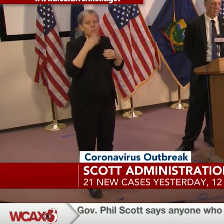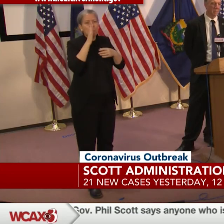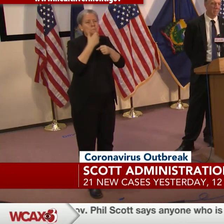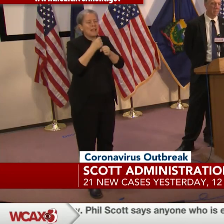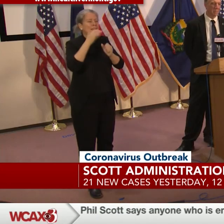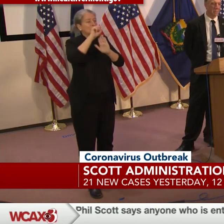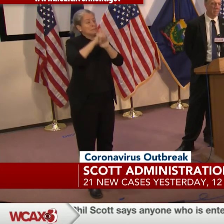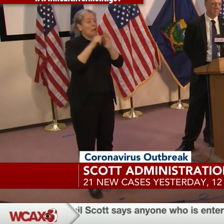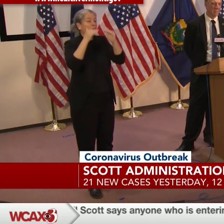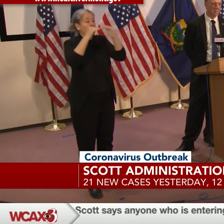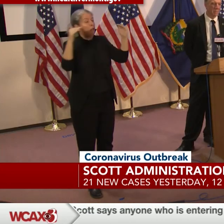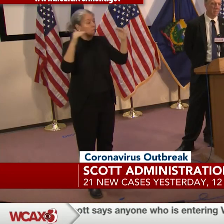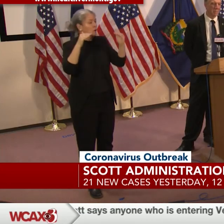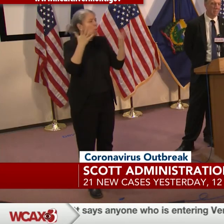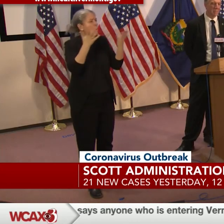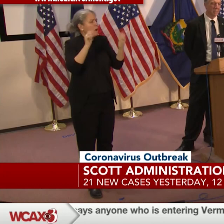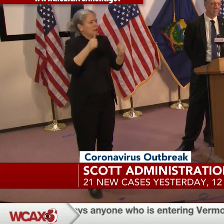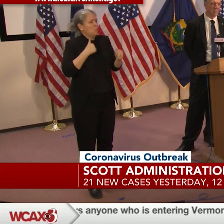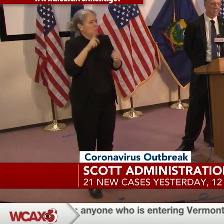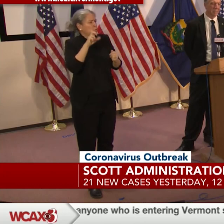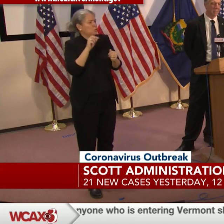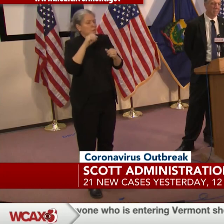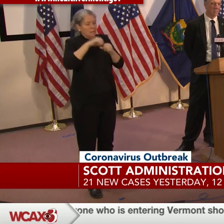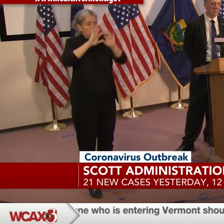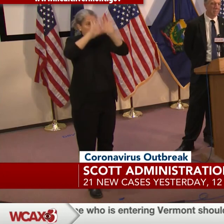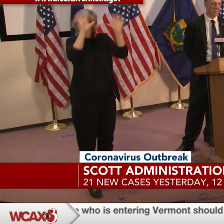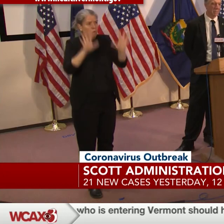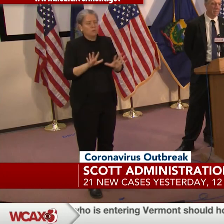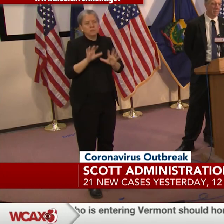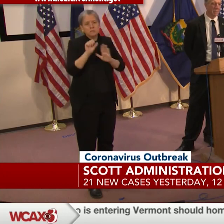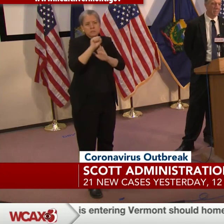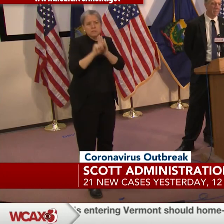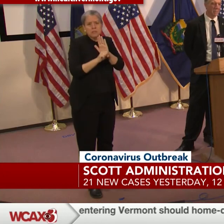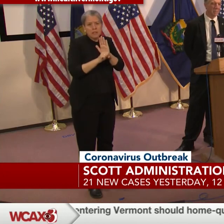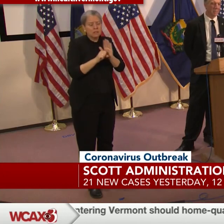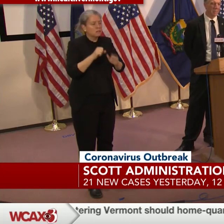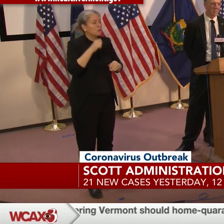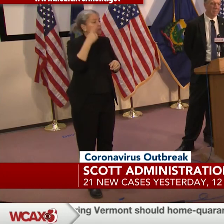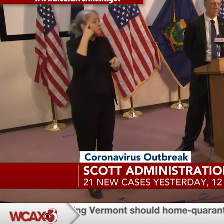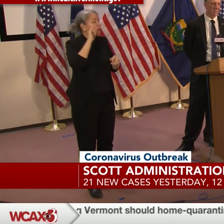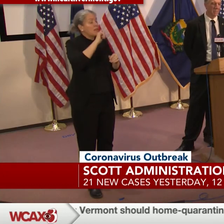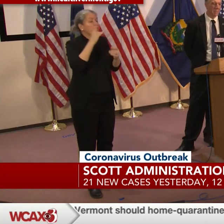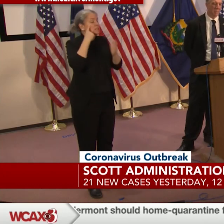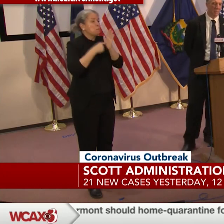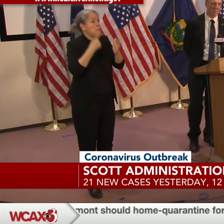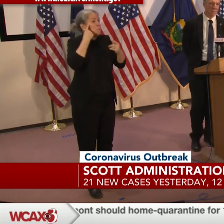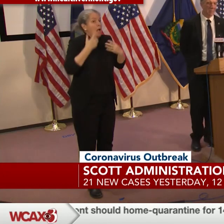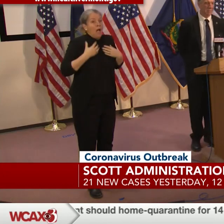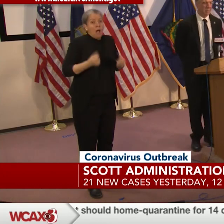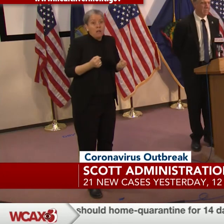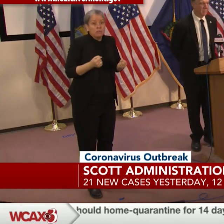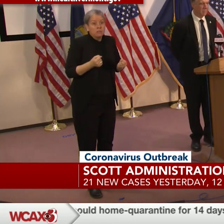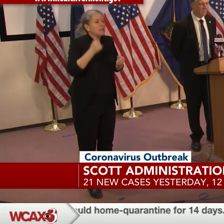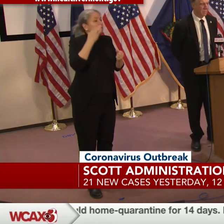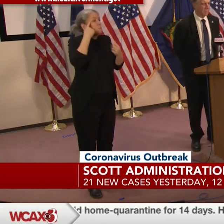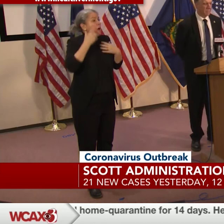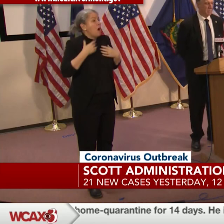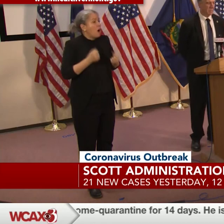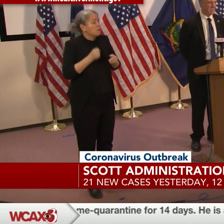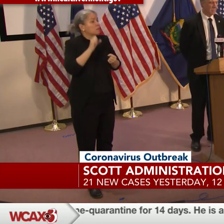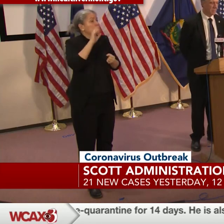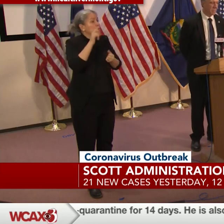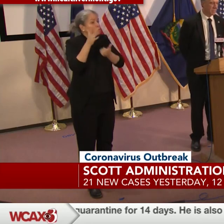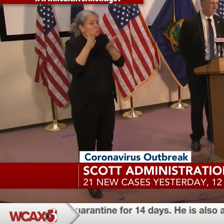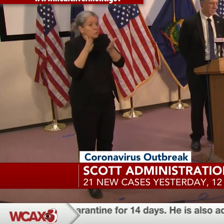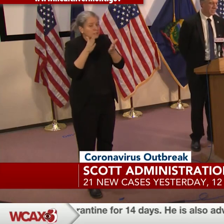maximum, helping the surge there. With the special population, what I was talking about, mental health, social services, the state